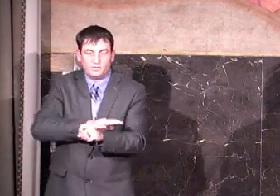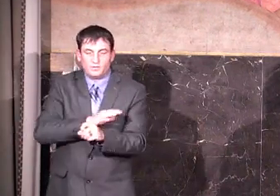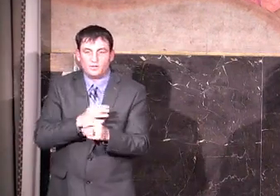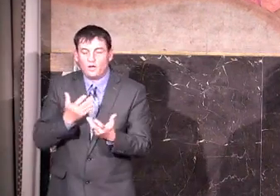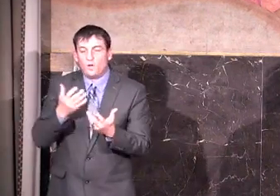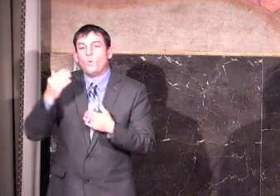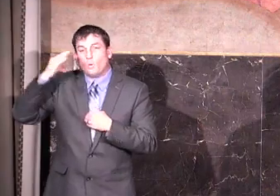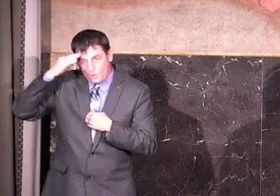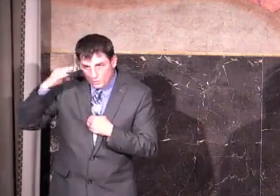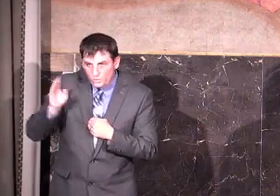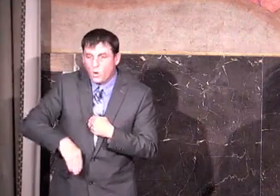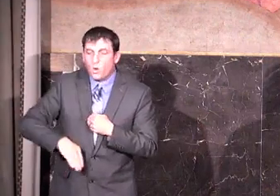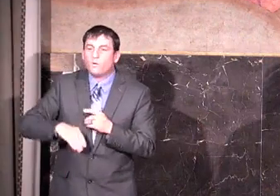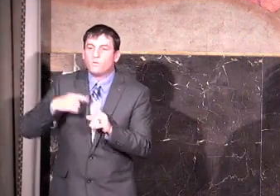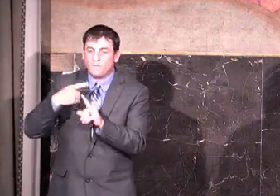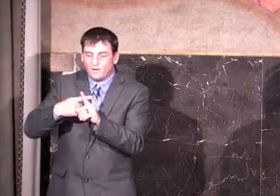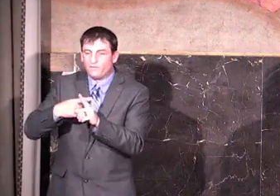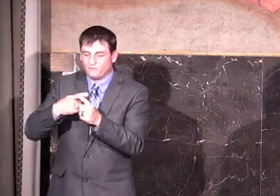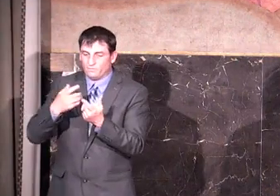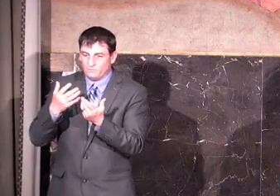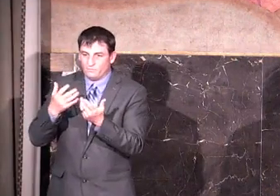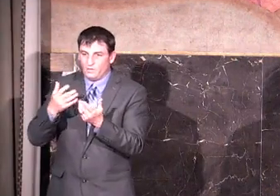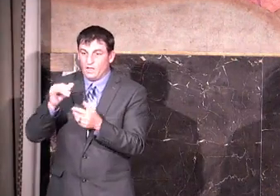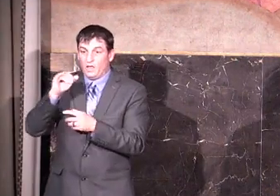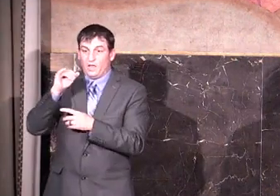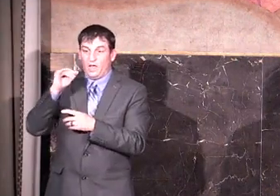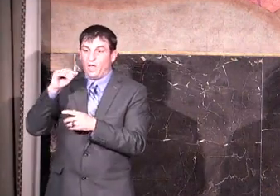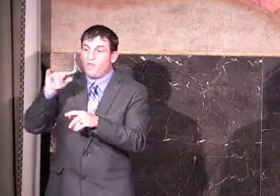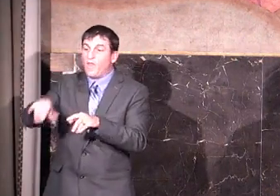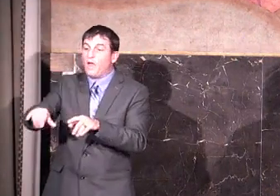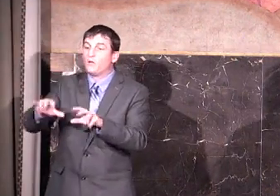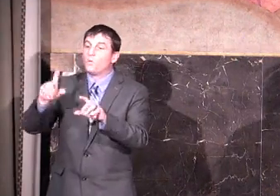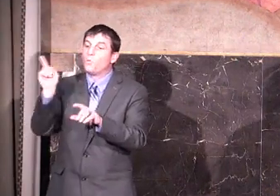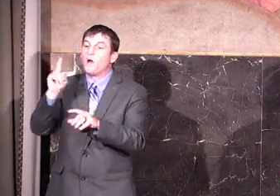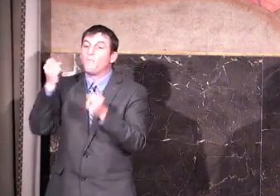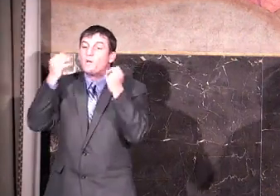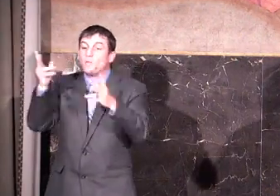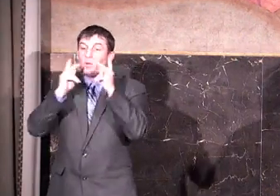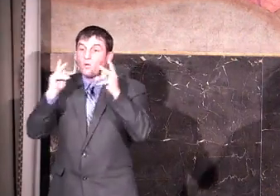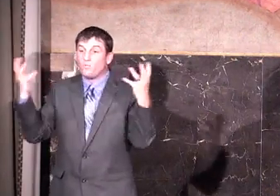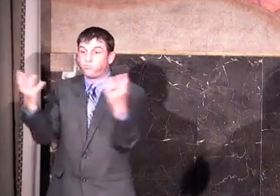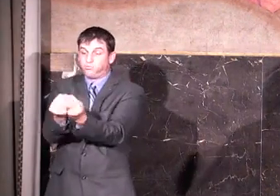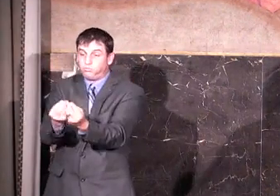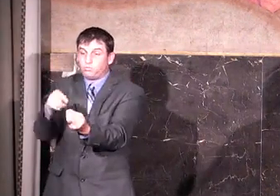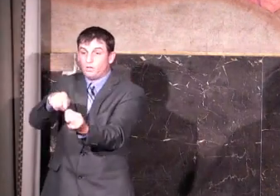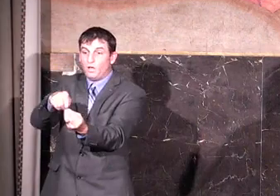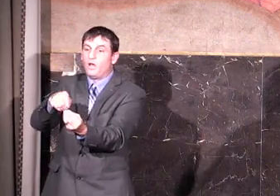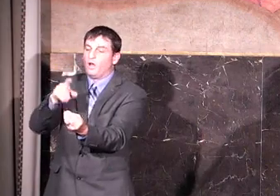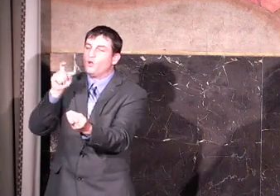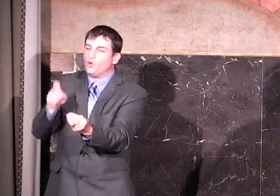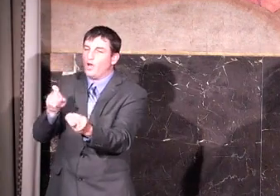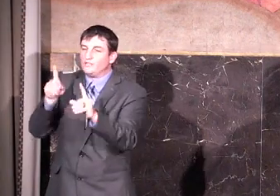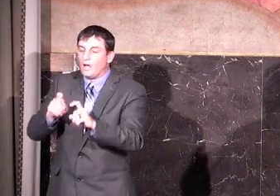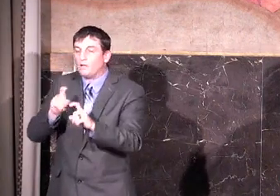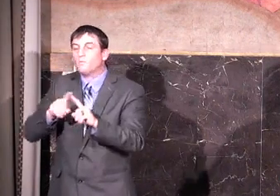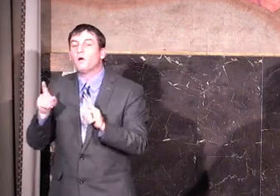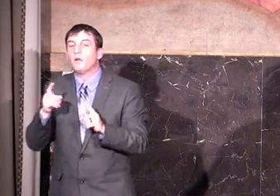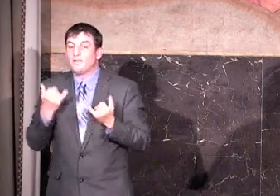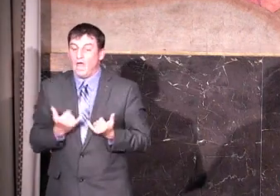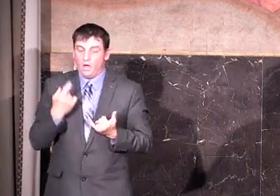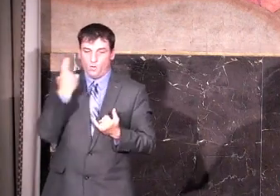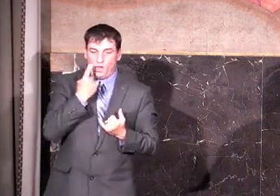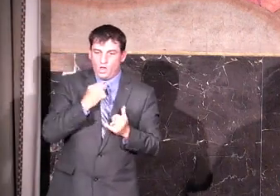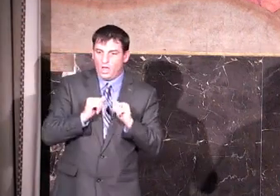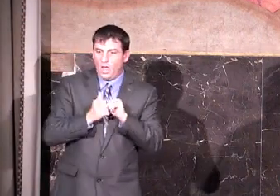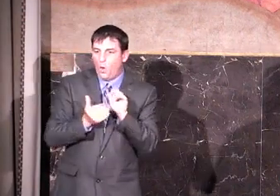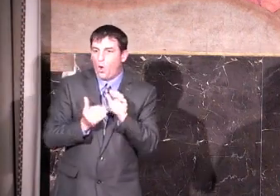benefit to testing comprehensively in congregate settings. There is an open question of how frequently you need to go back and test